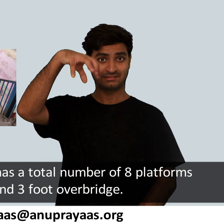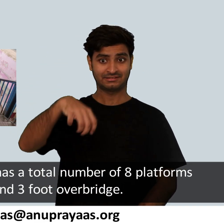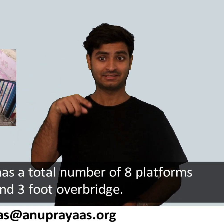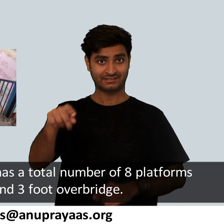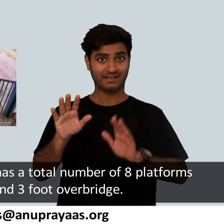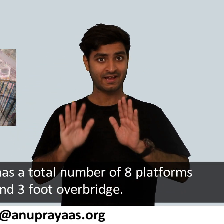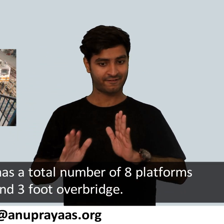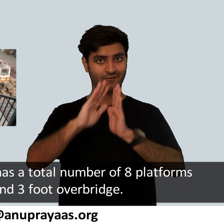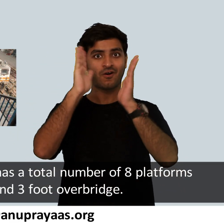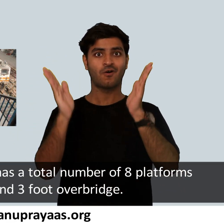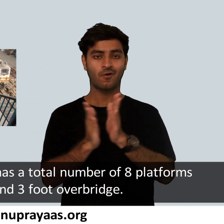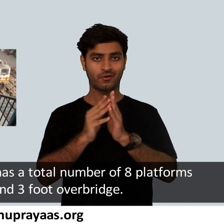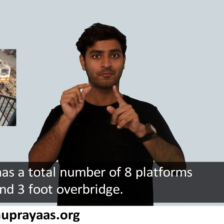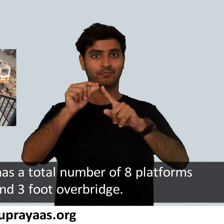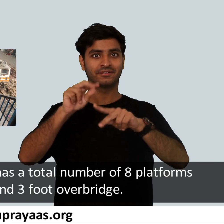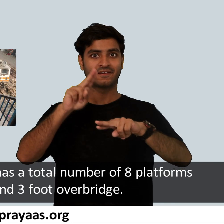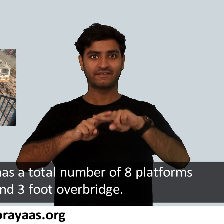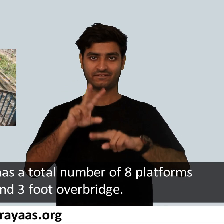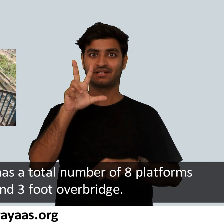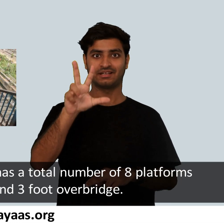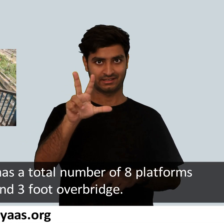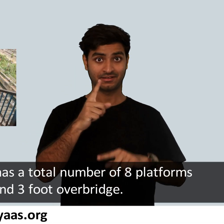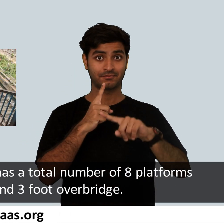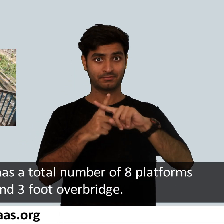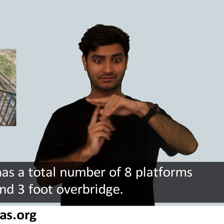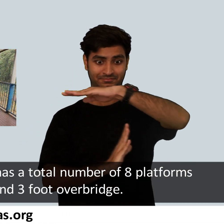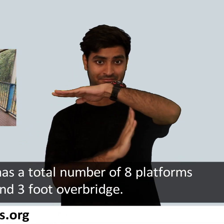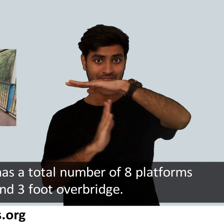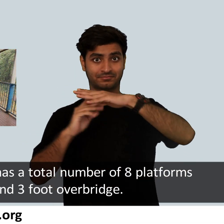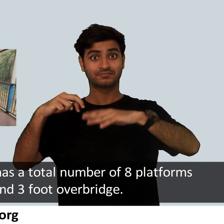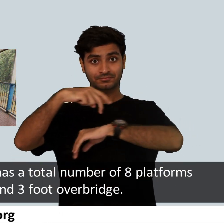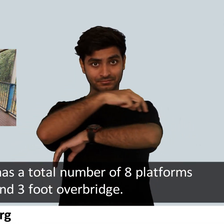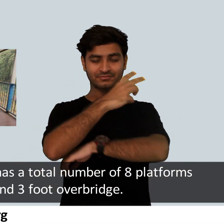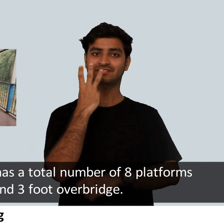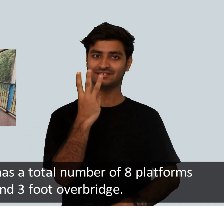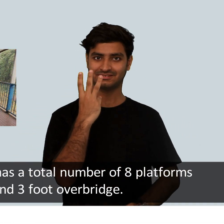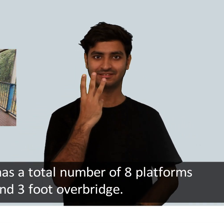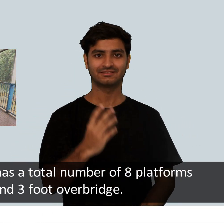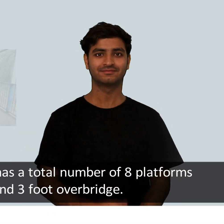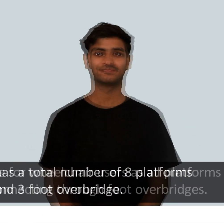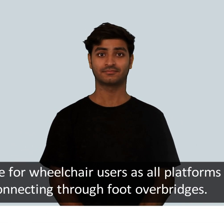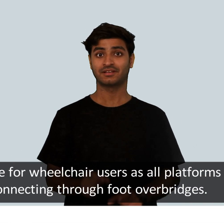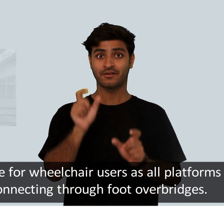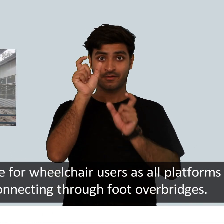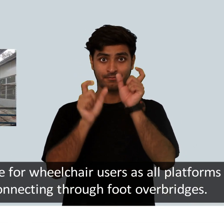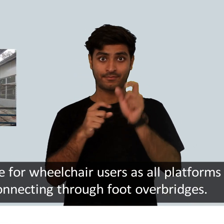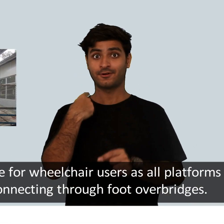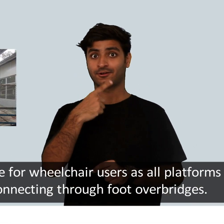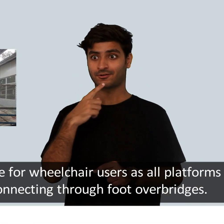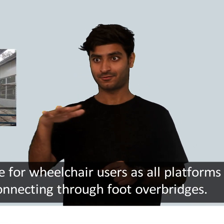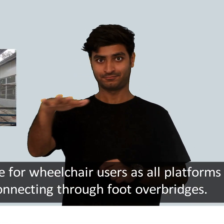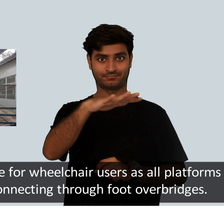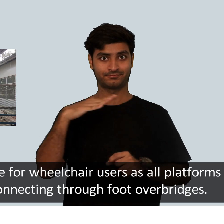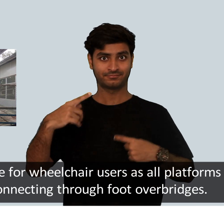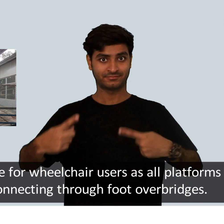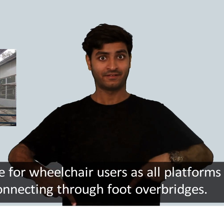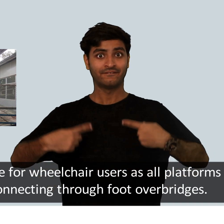The station has a total number of 8 platforms and 3-foot overbridge. The station is accessible for